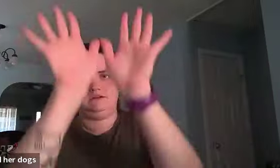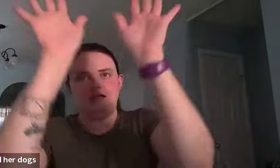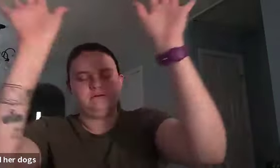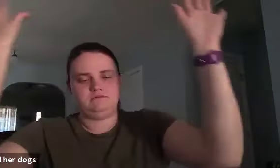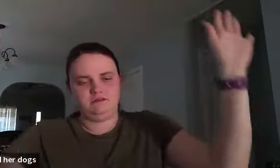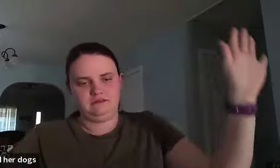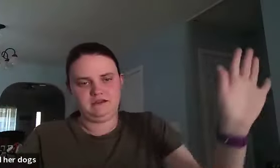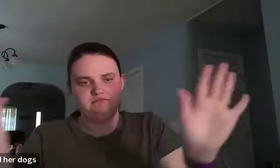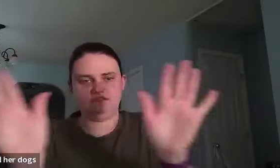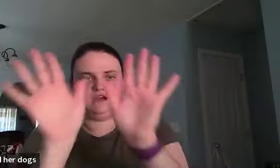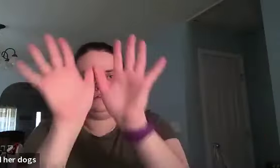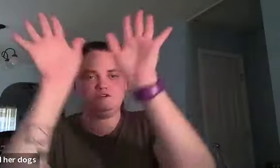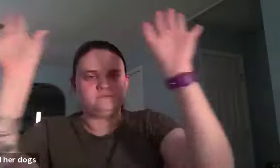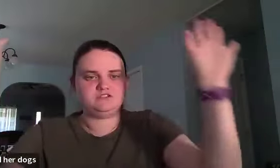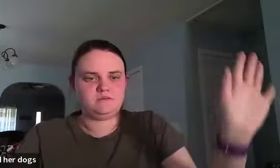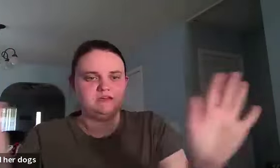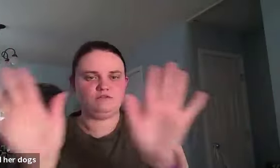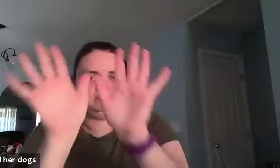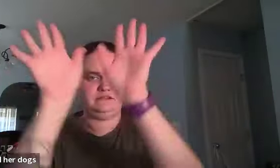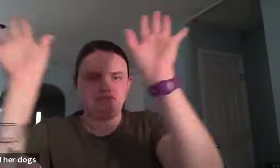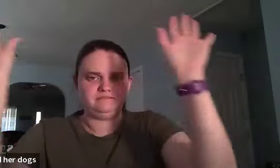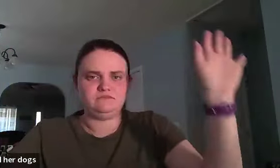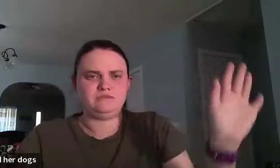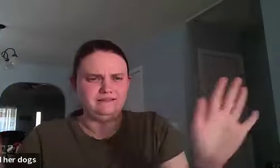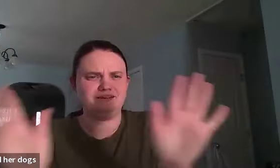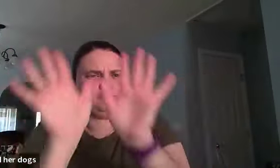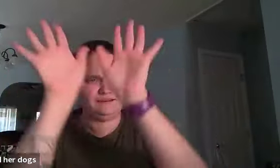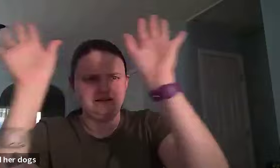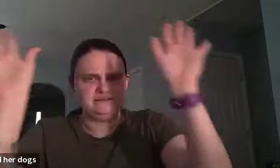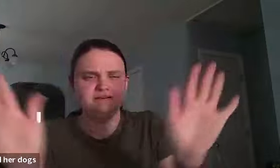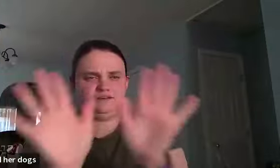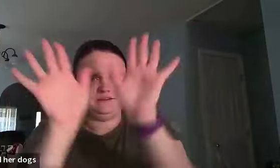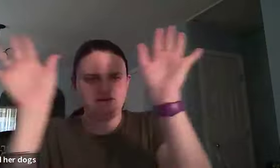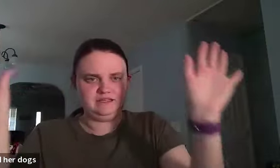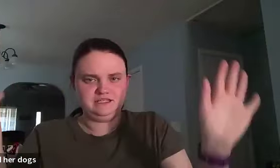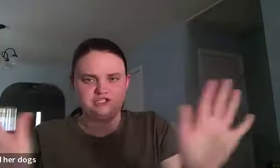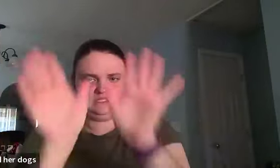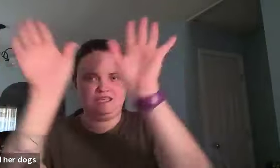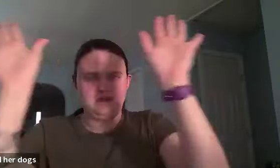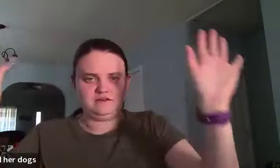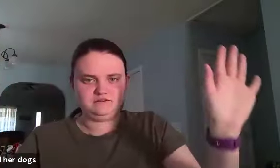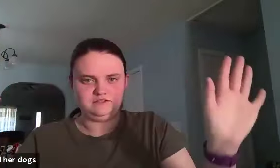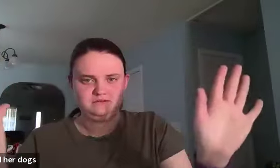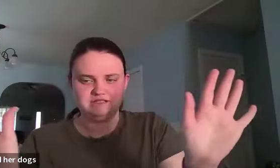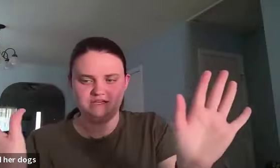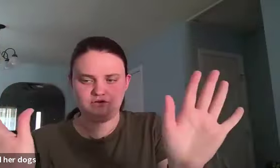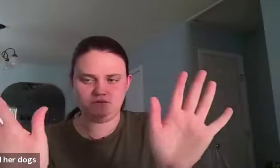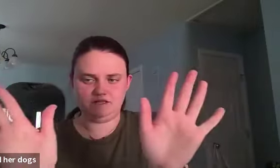going out. I'm not sure if I'm describing that correctly. It's just, yeah. So it's like you're